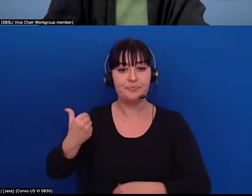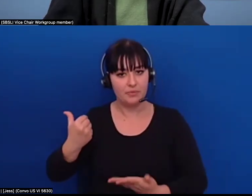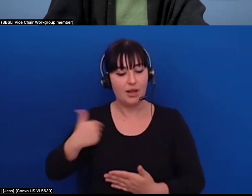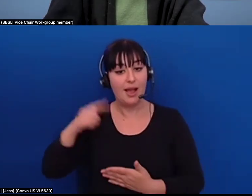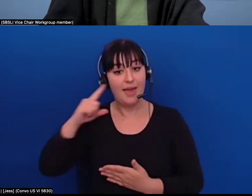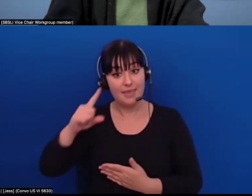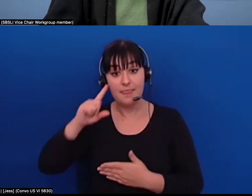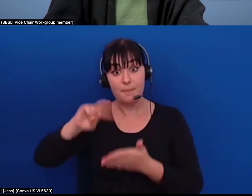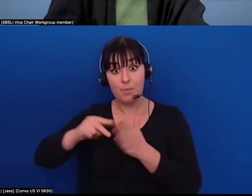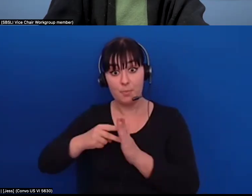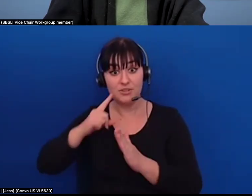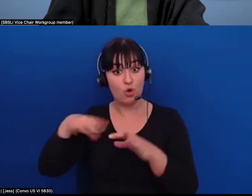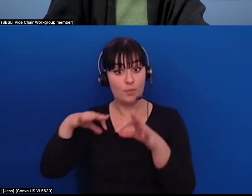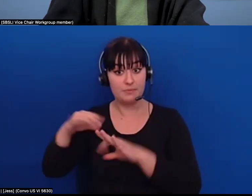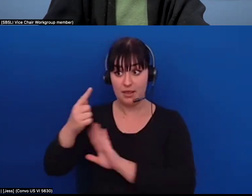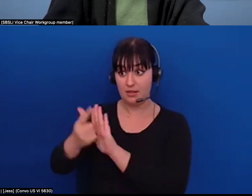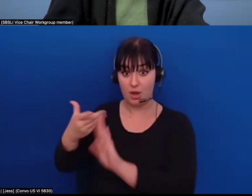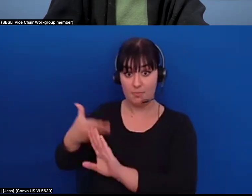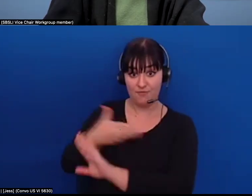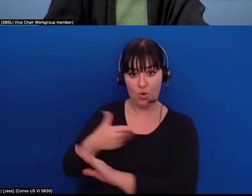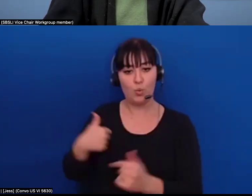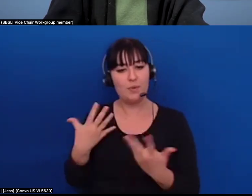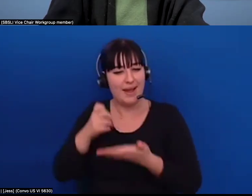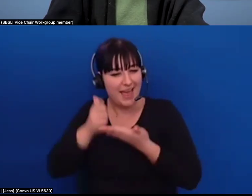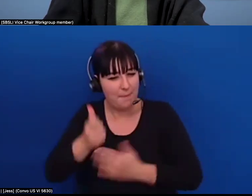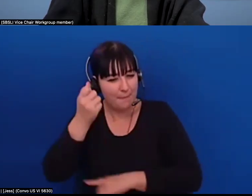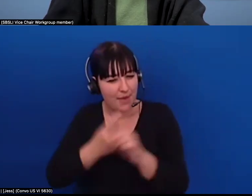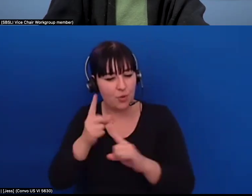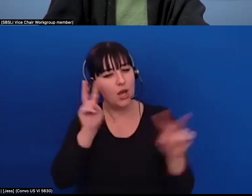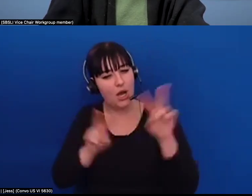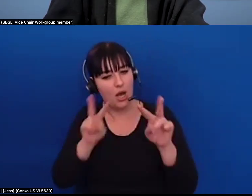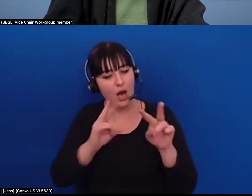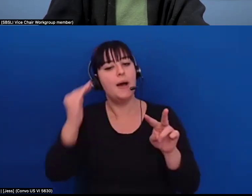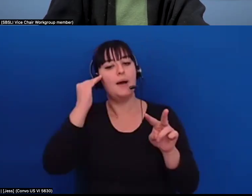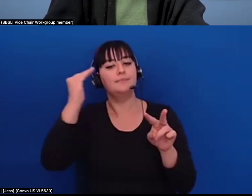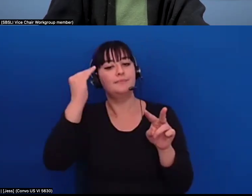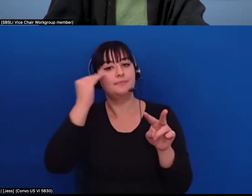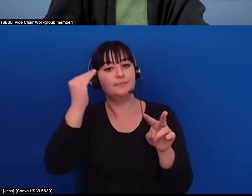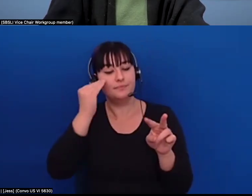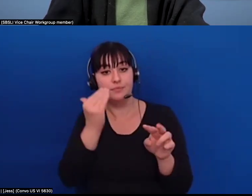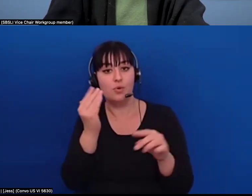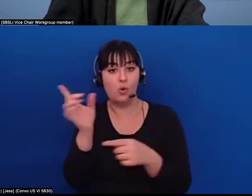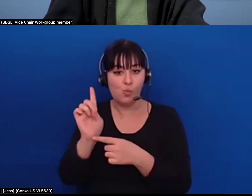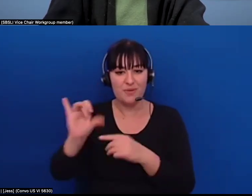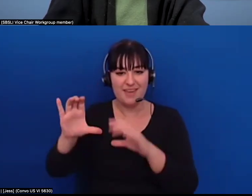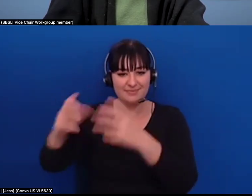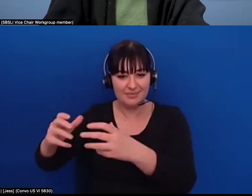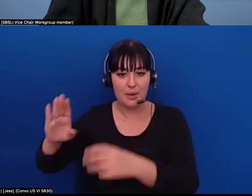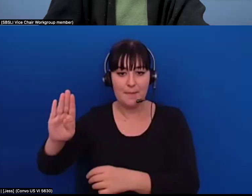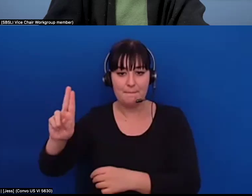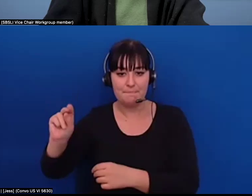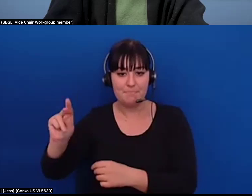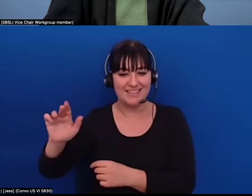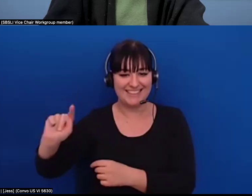the bill that we did earlier was to help sort of everyone situate themselves in terms of where those buckets may overlap with the